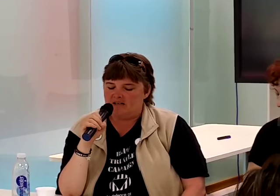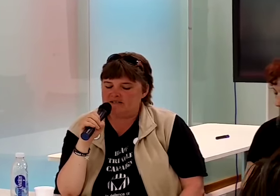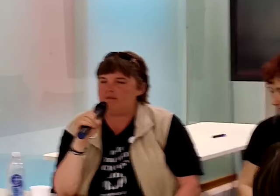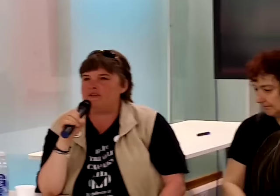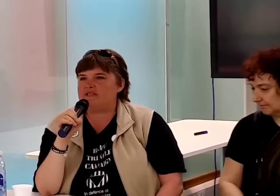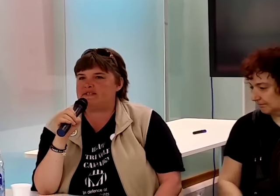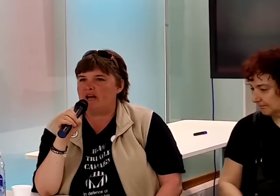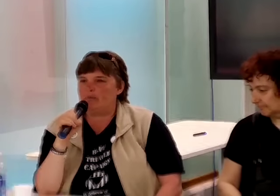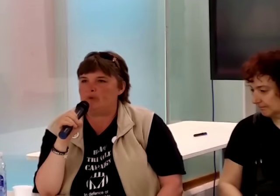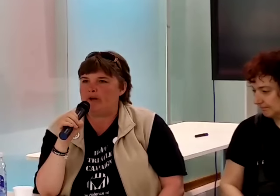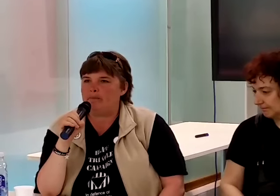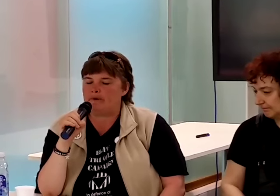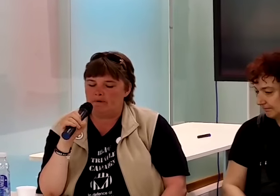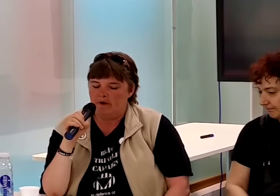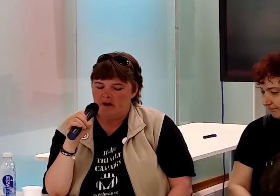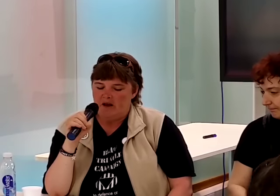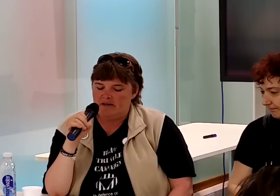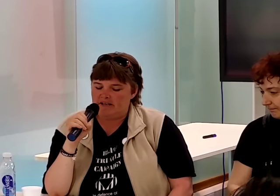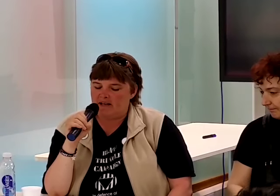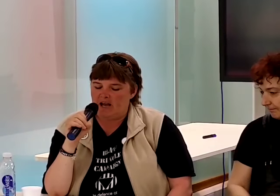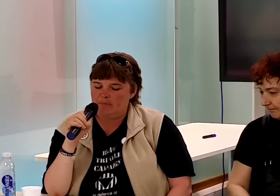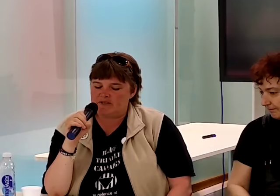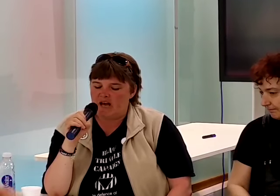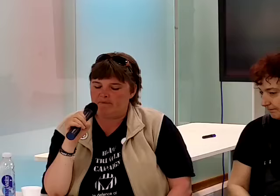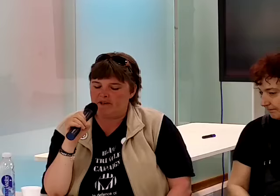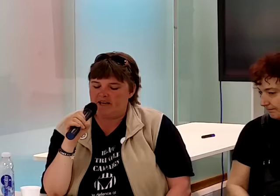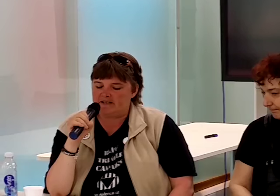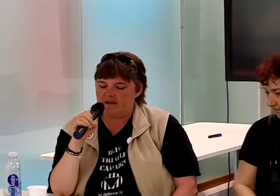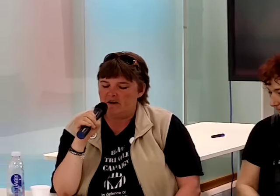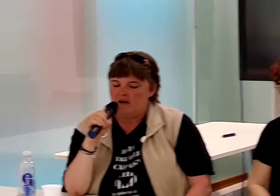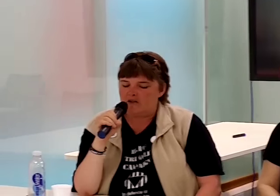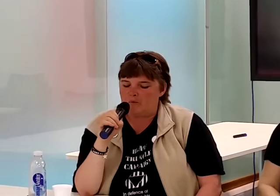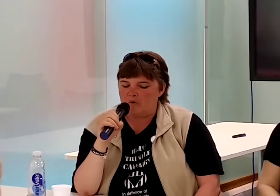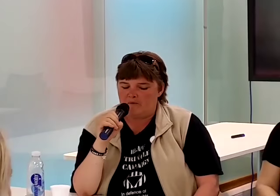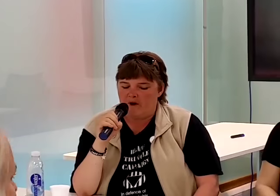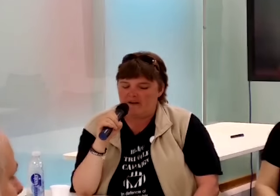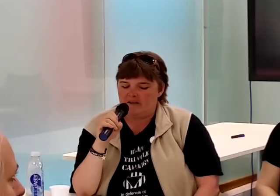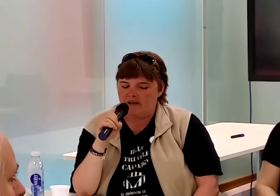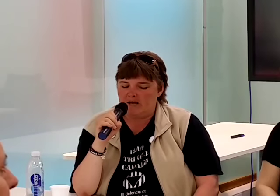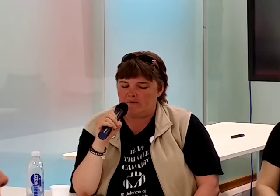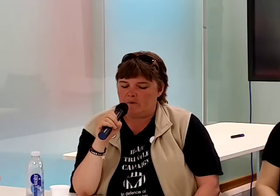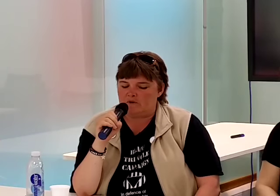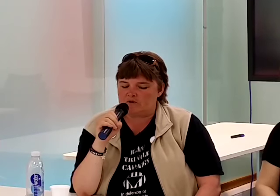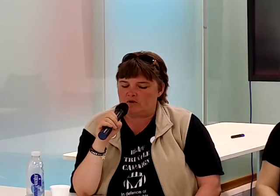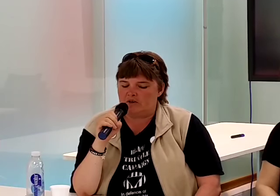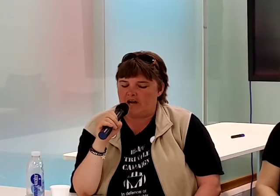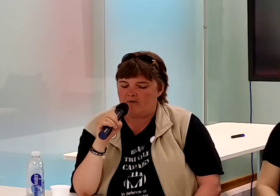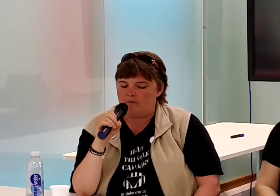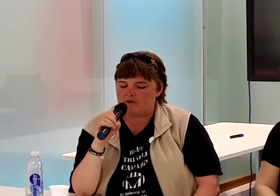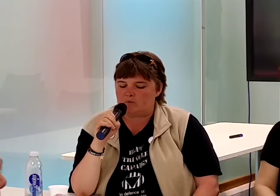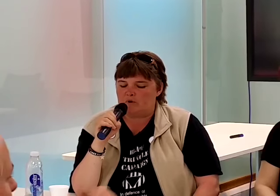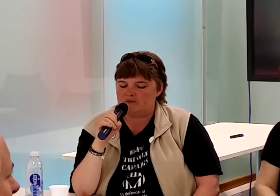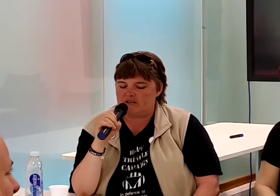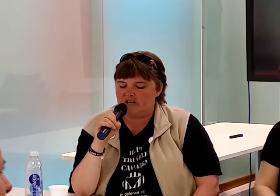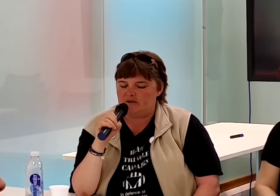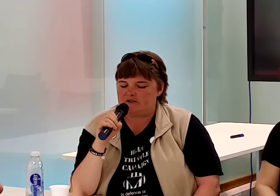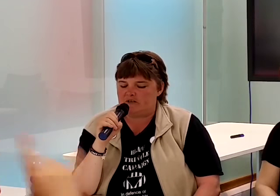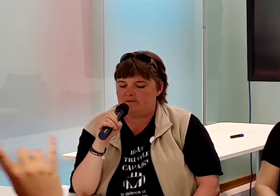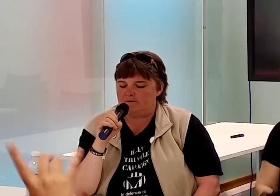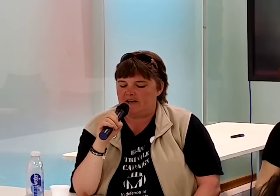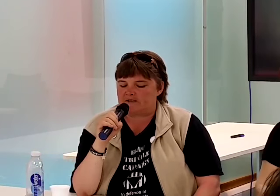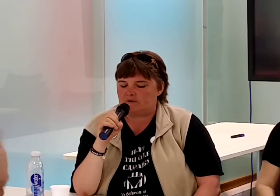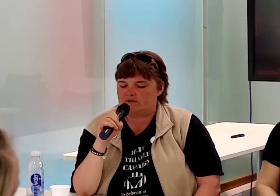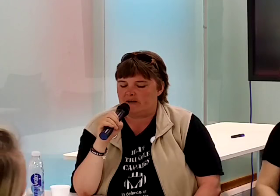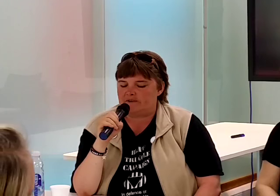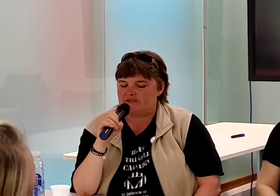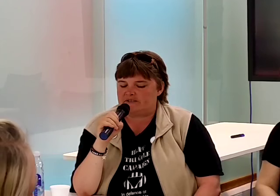person. And deaf and disabled people need Labour to have a leader that will fight the evil the Tory government will continue